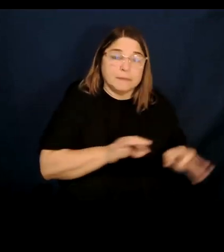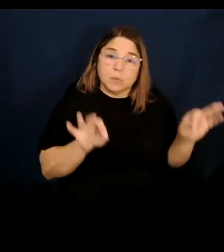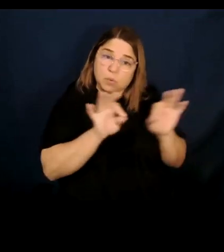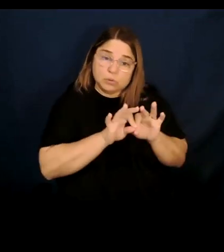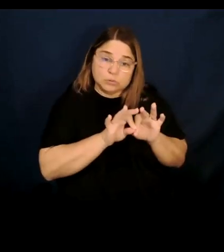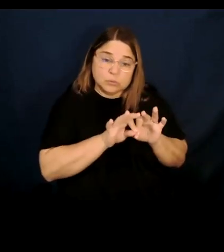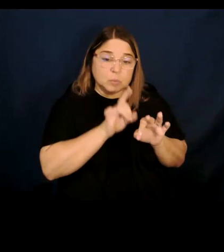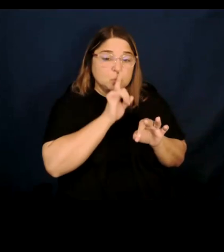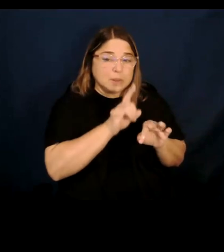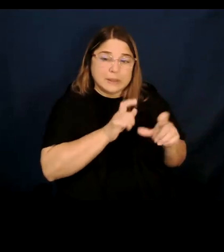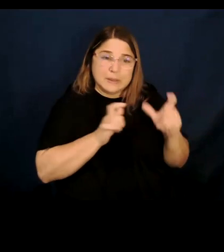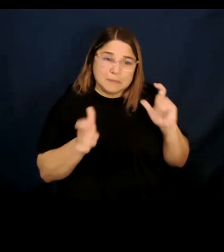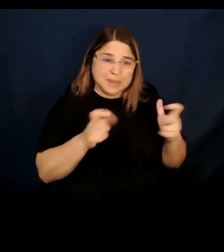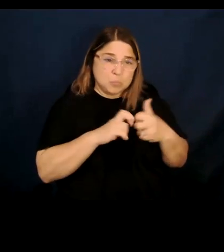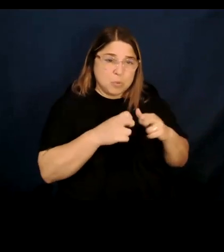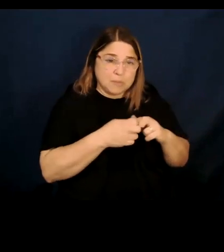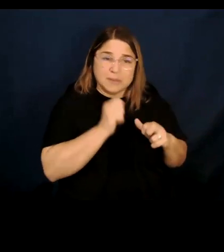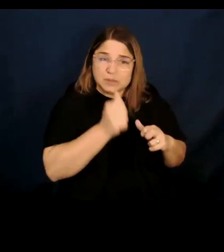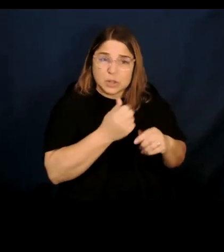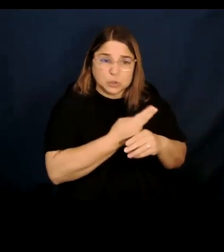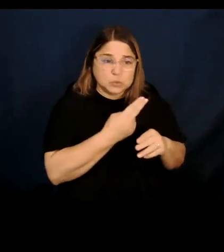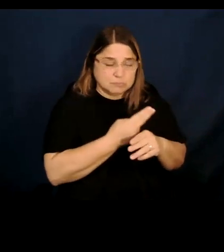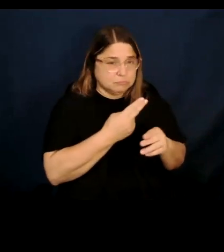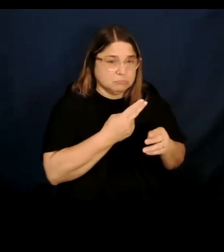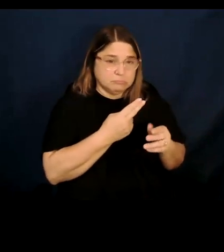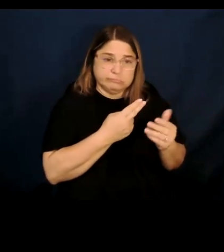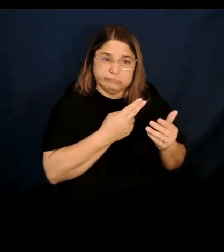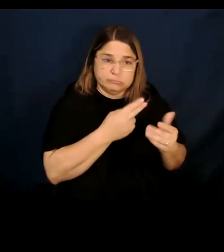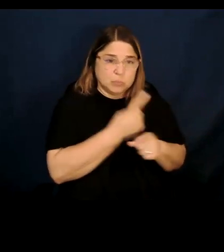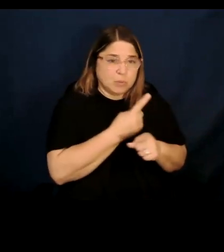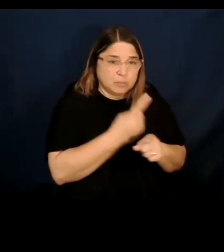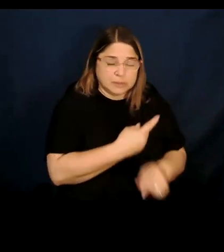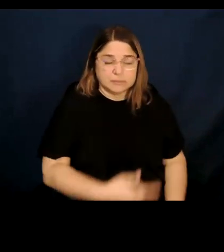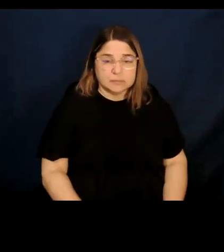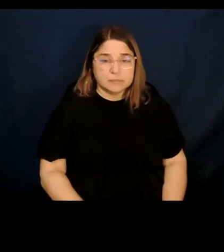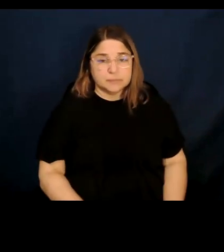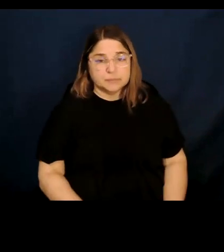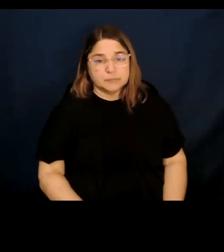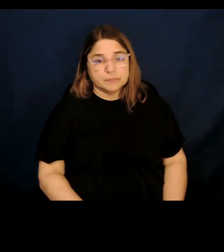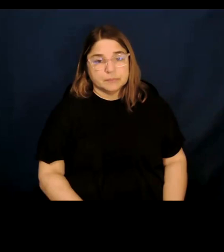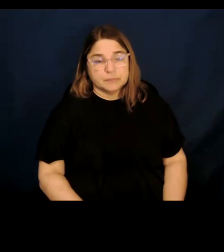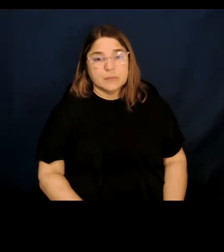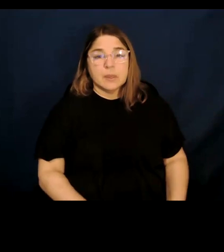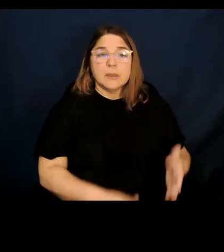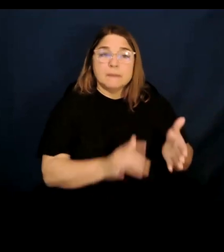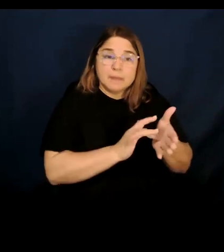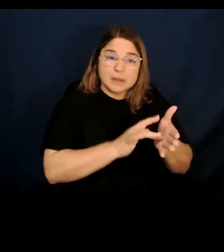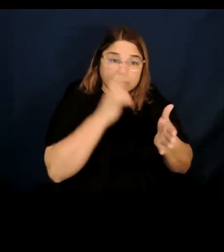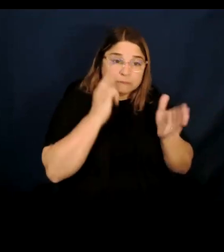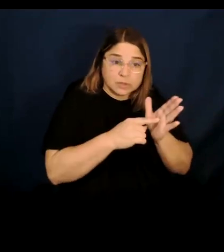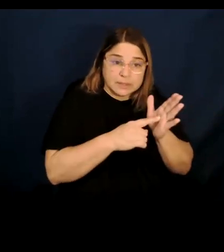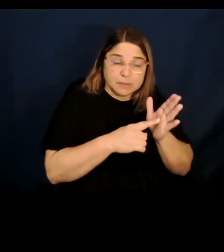problematic if they're not utilized in the optimum manner. Some of the medications that benefit from PGX testing are those that we use for blood